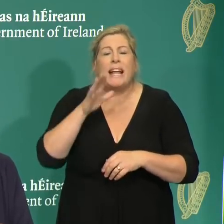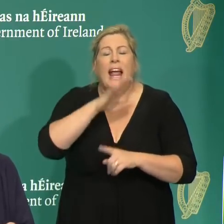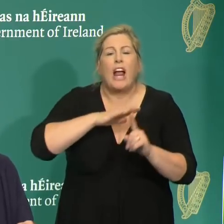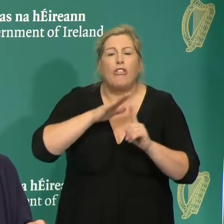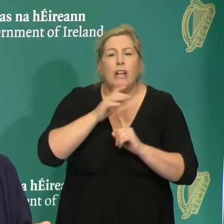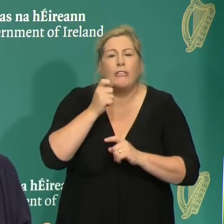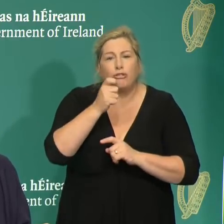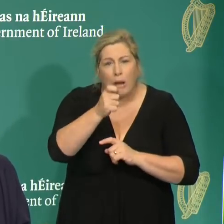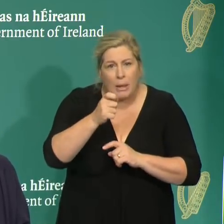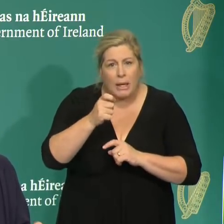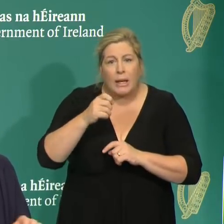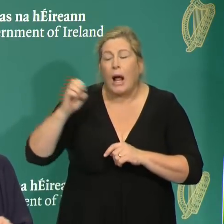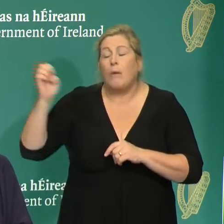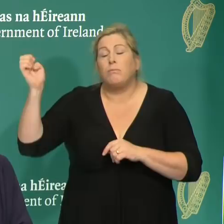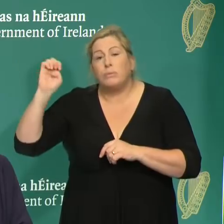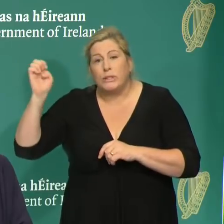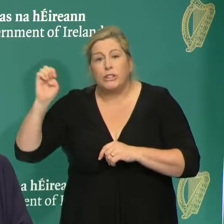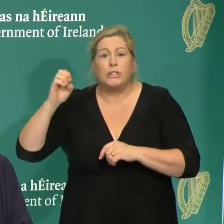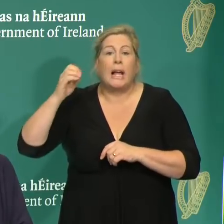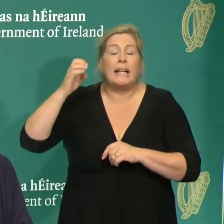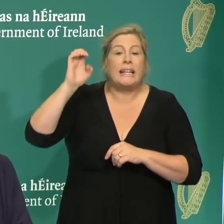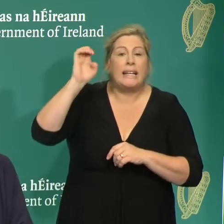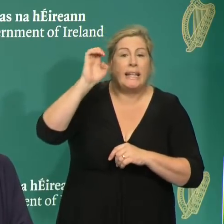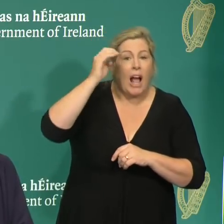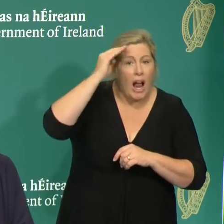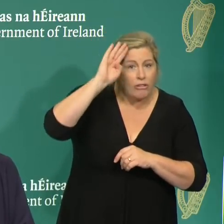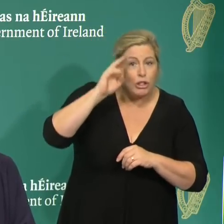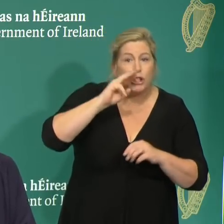or the operation of the common travel area.